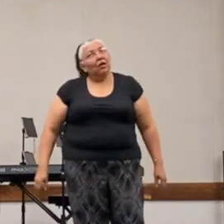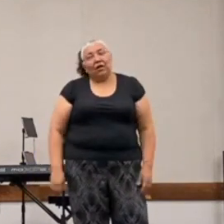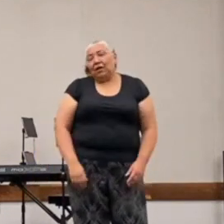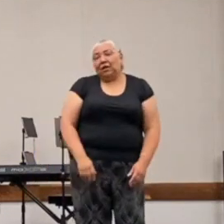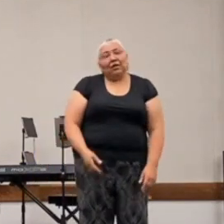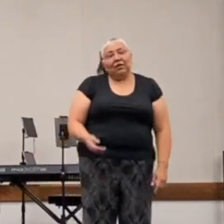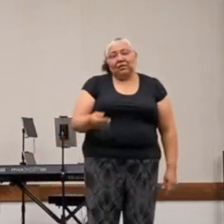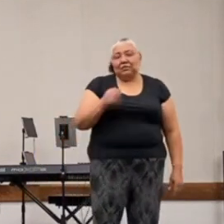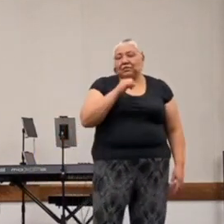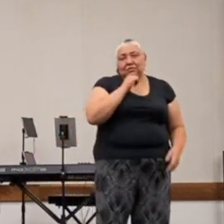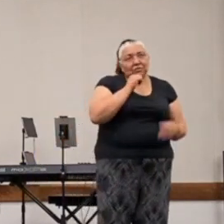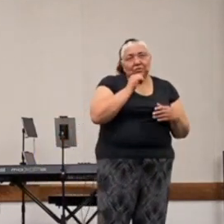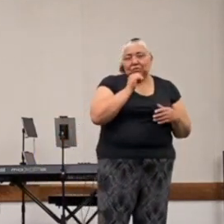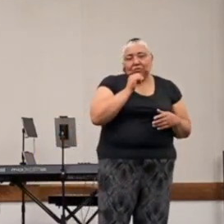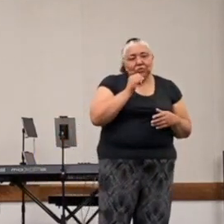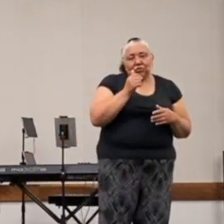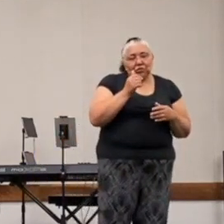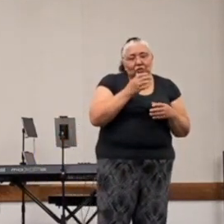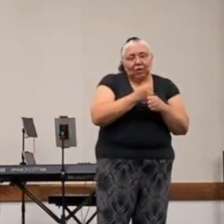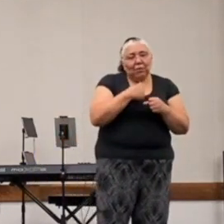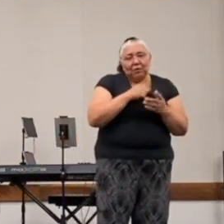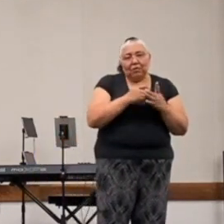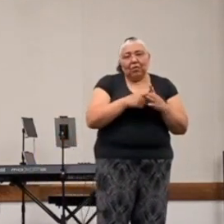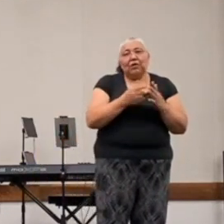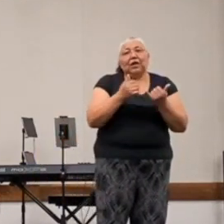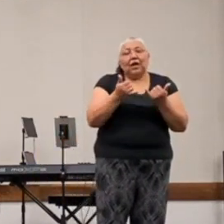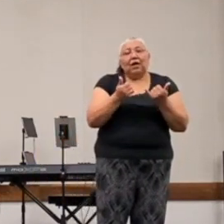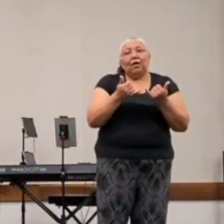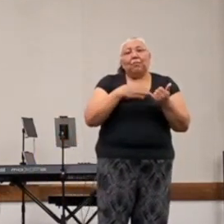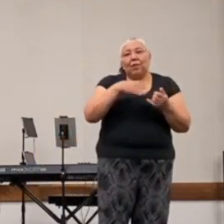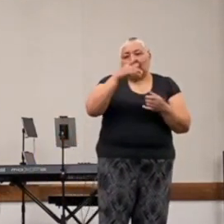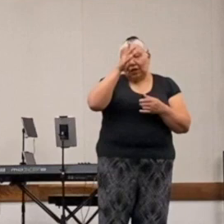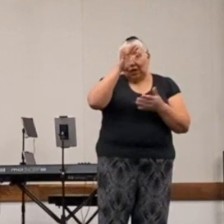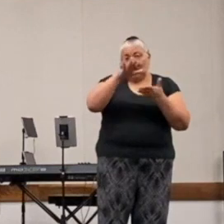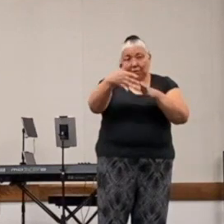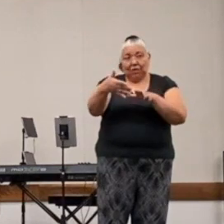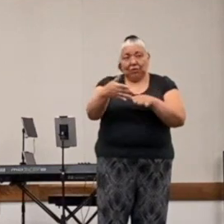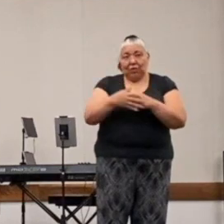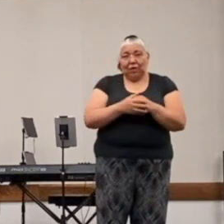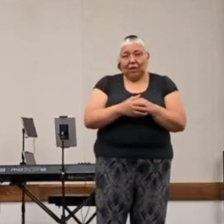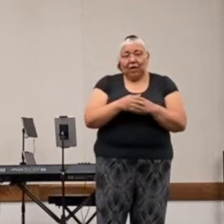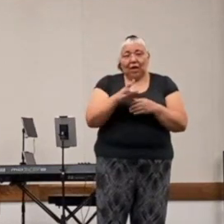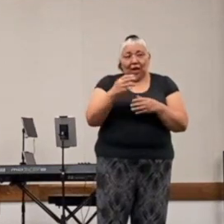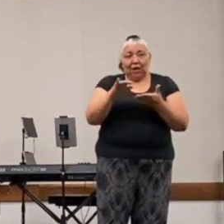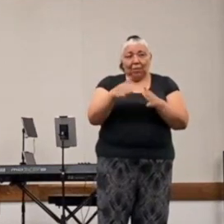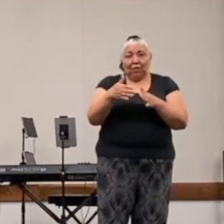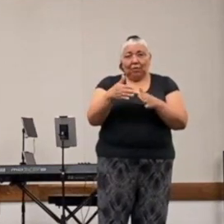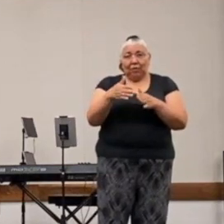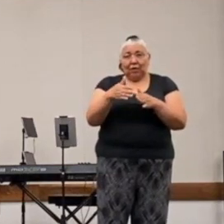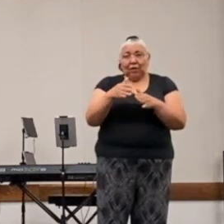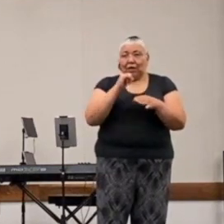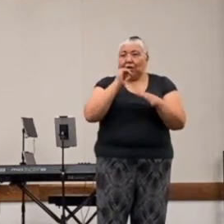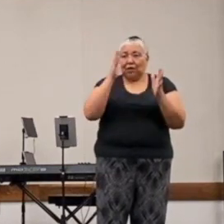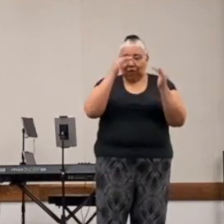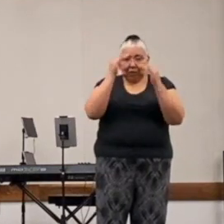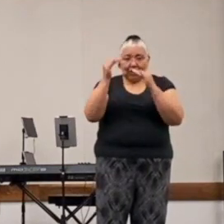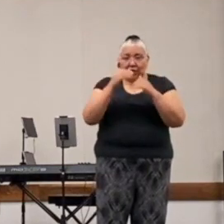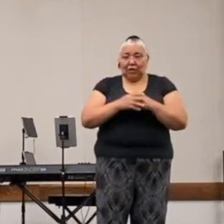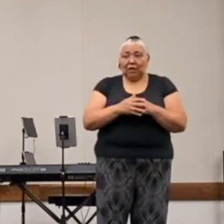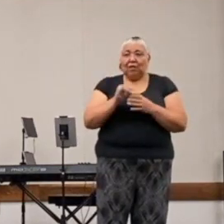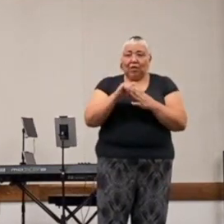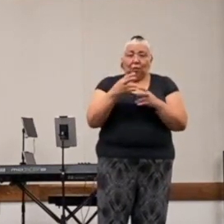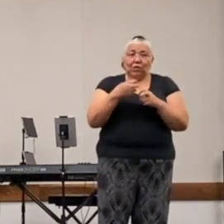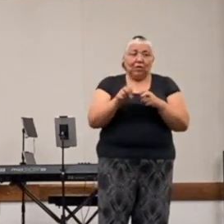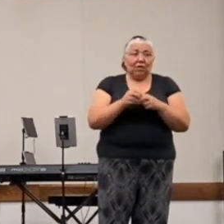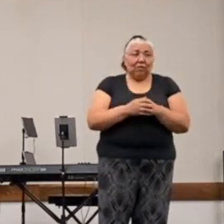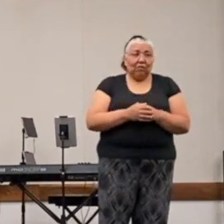started. Right. But that was her first job. And when my dad passed away, and he passed away unexpectedly, that was